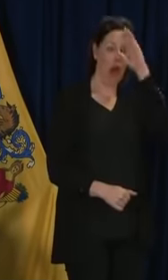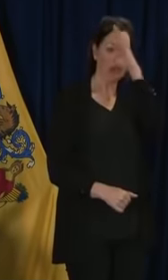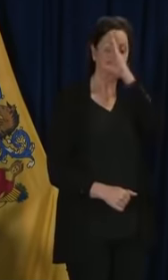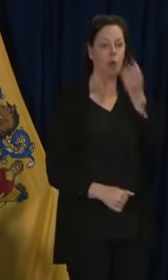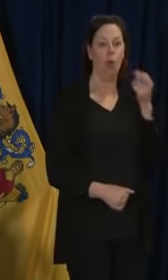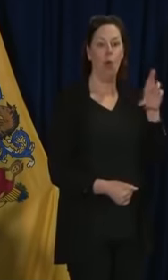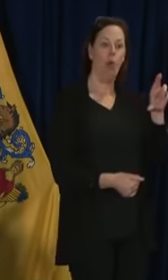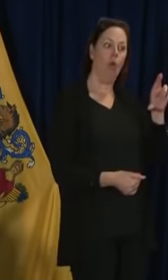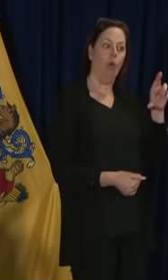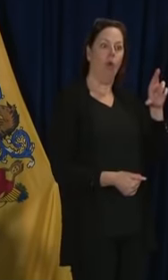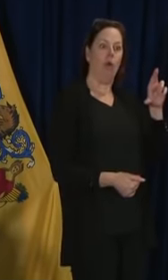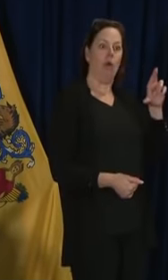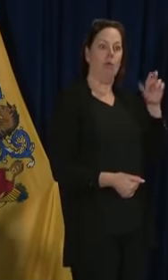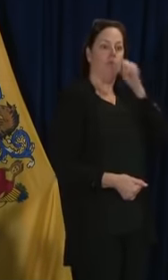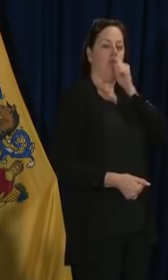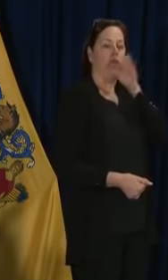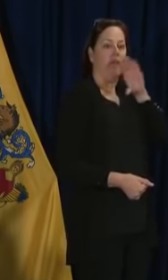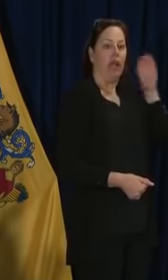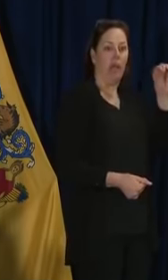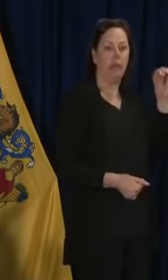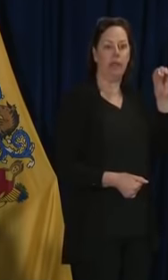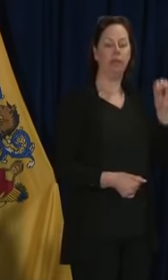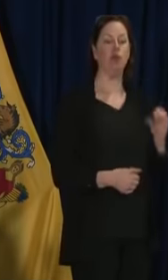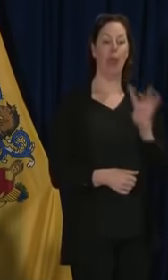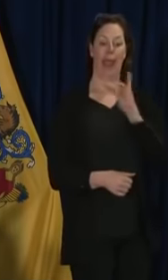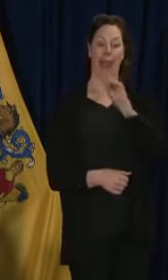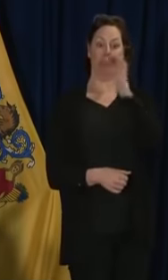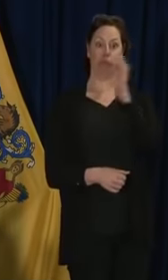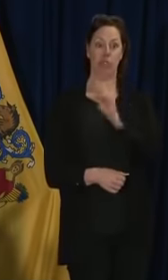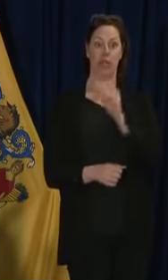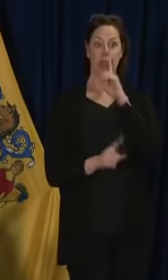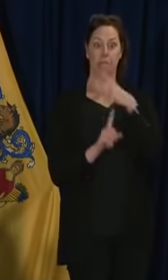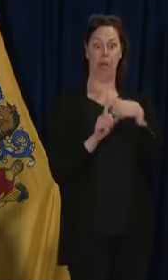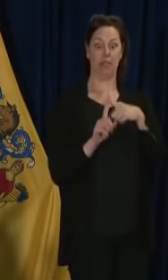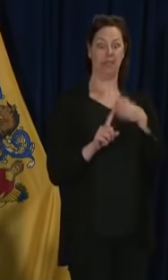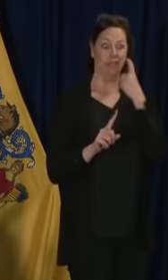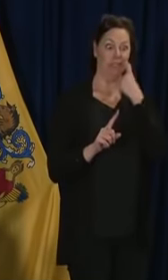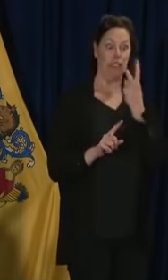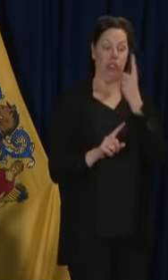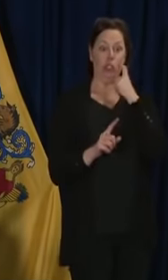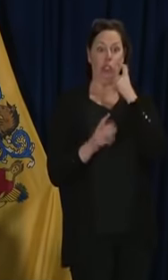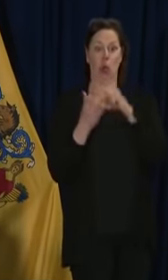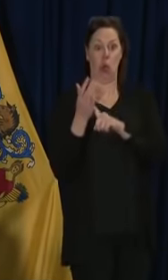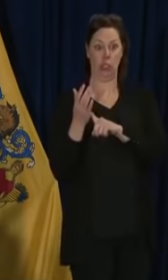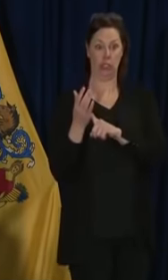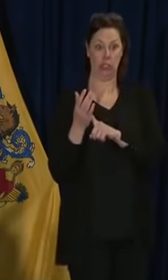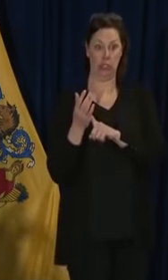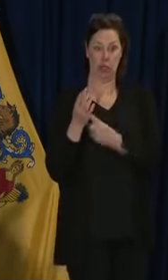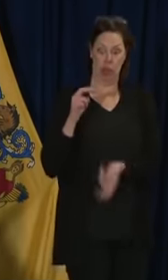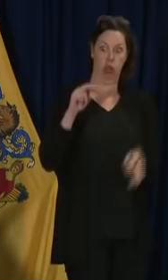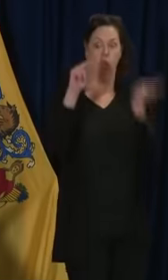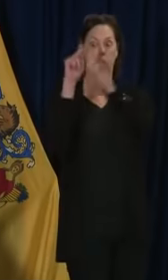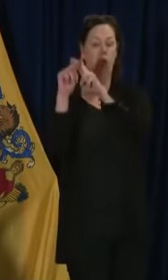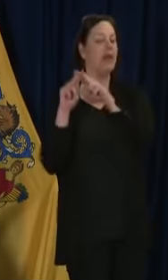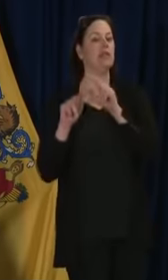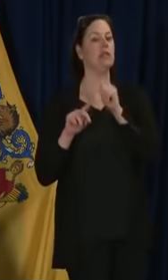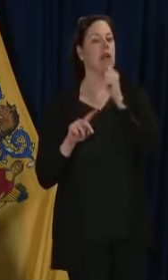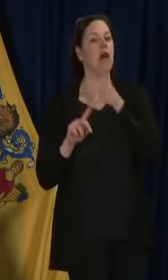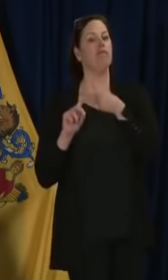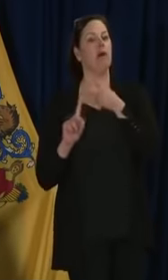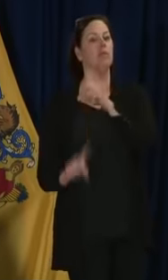something like 80+% of the positives that increased that we reported today came from outside of the Department of Health. And